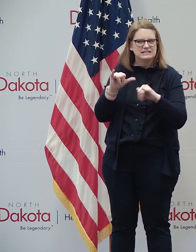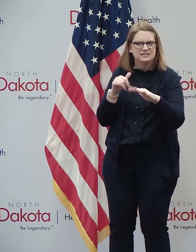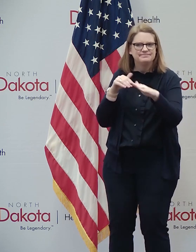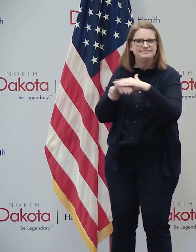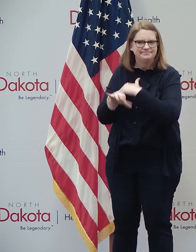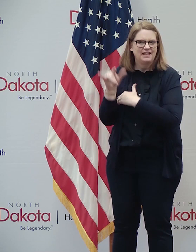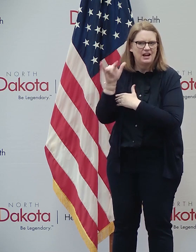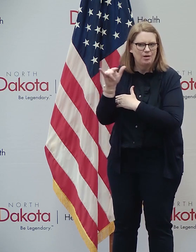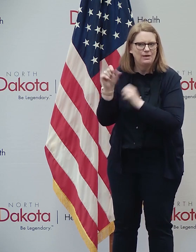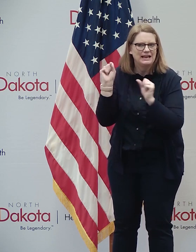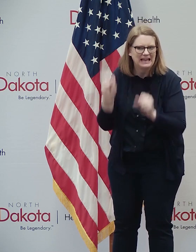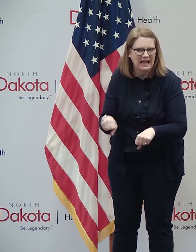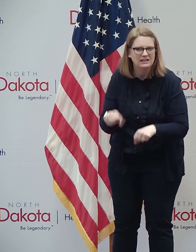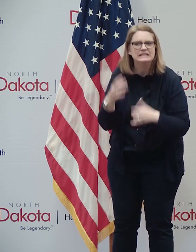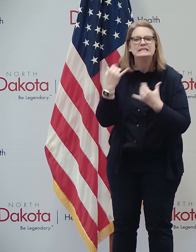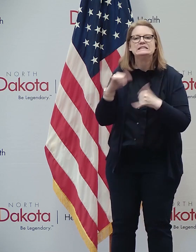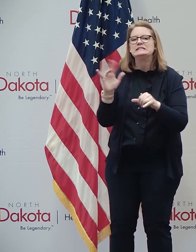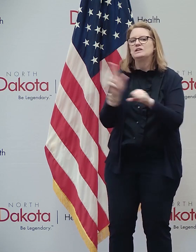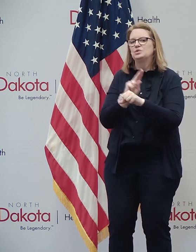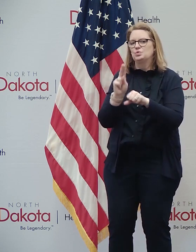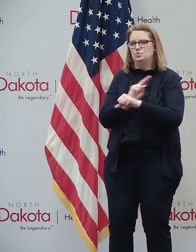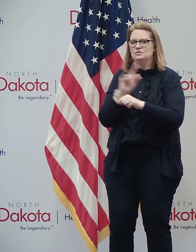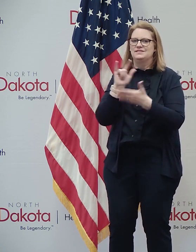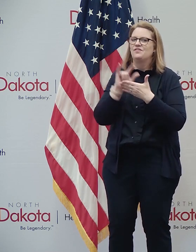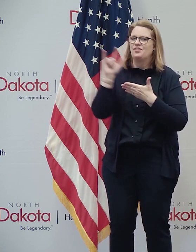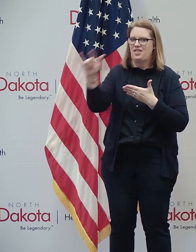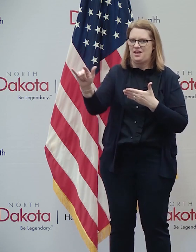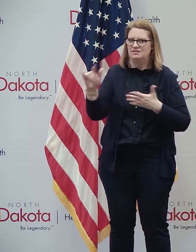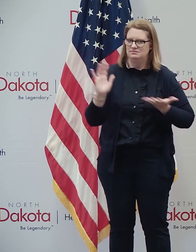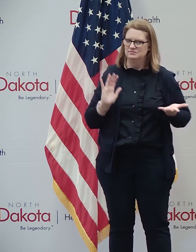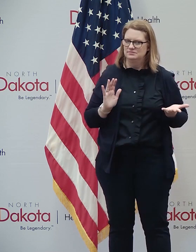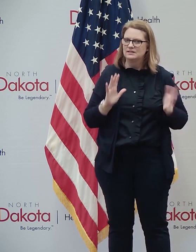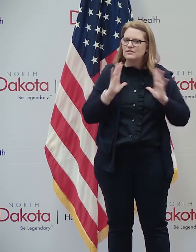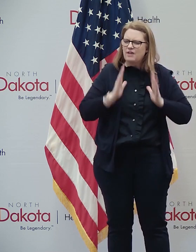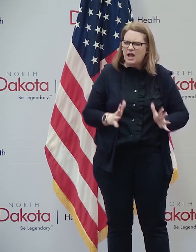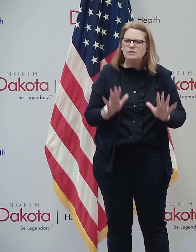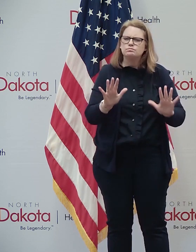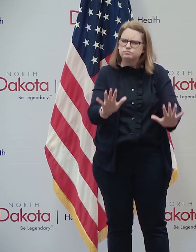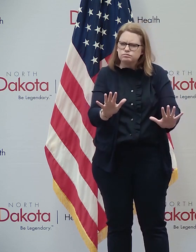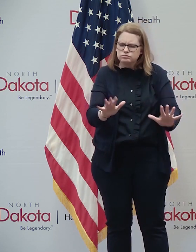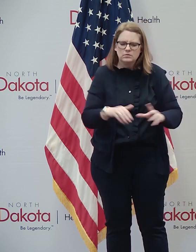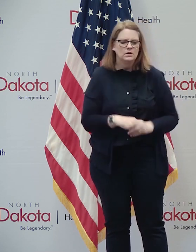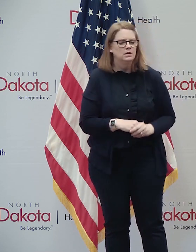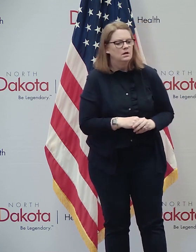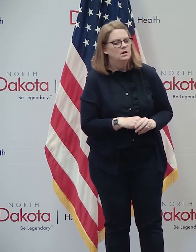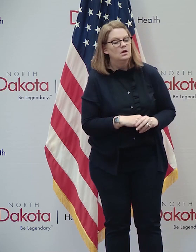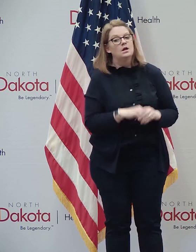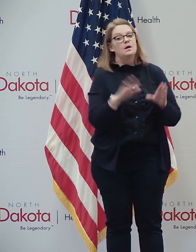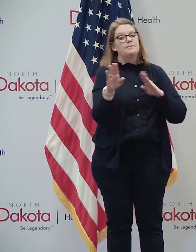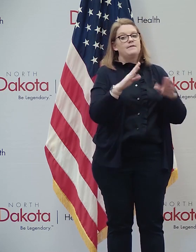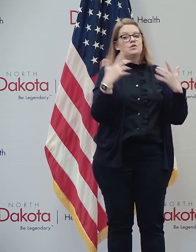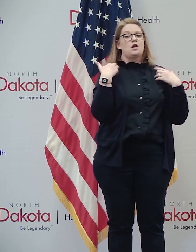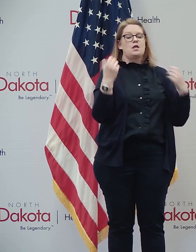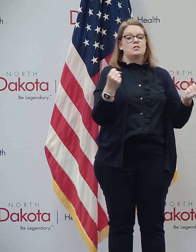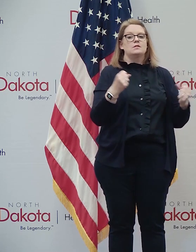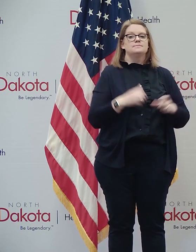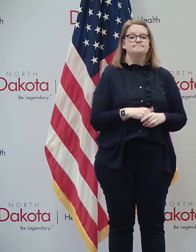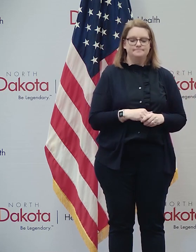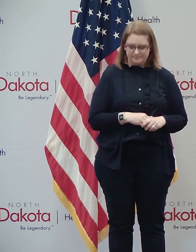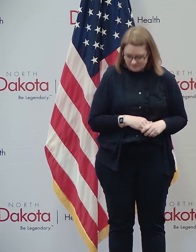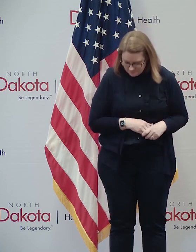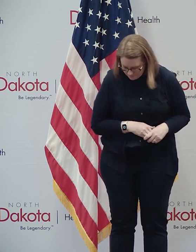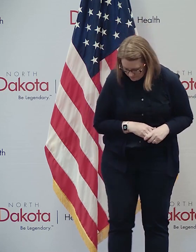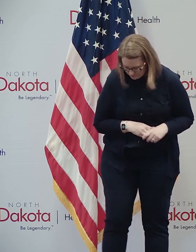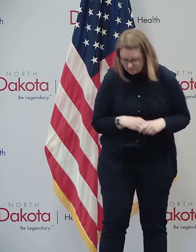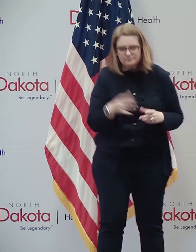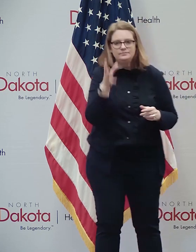after March 1, you could still use that to fly right now. Okay, next up, behavioral health update.